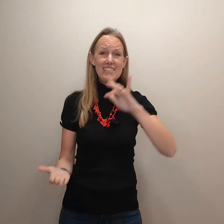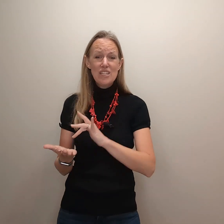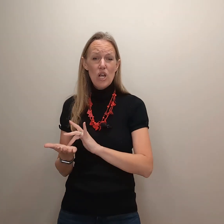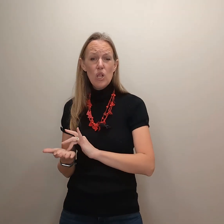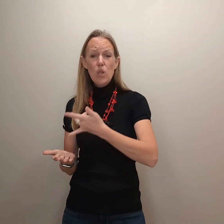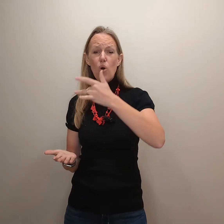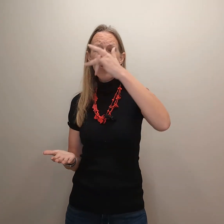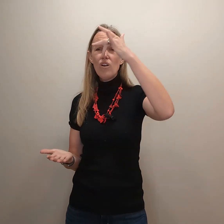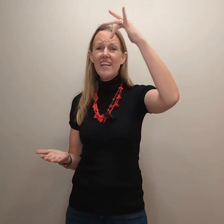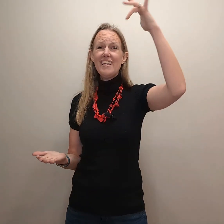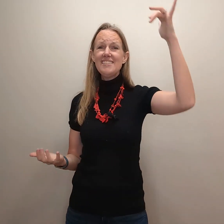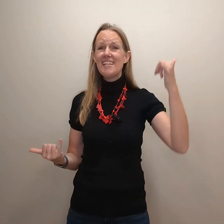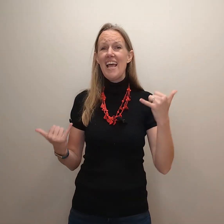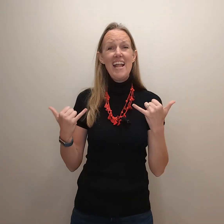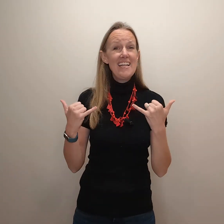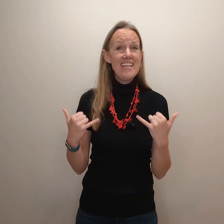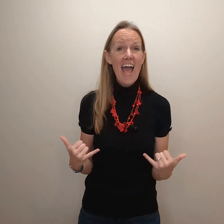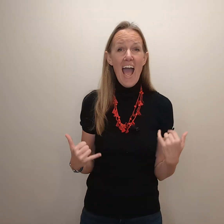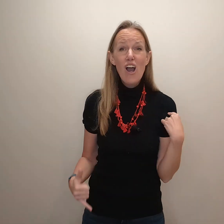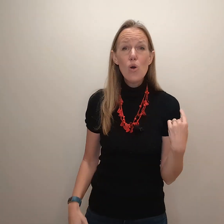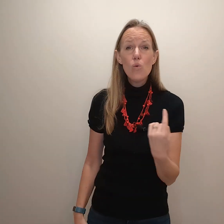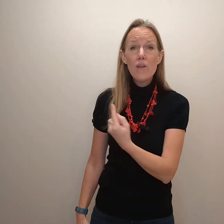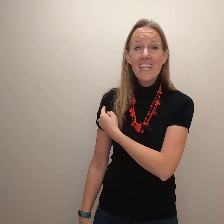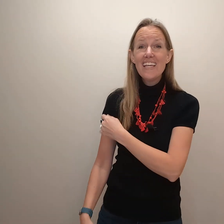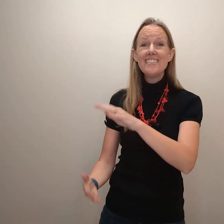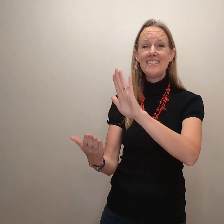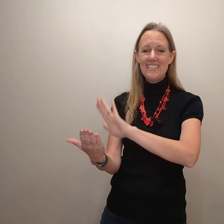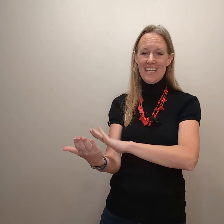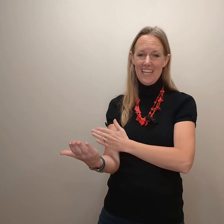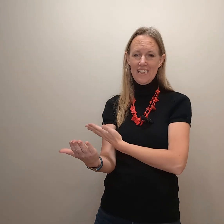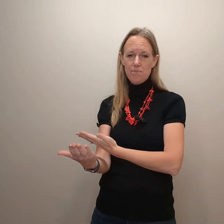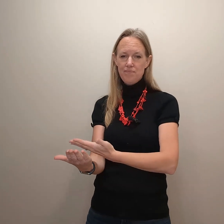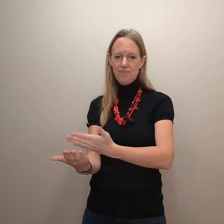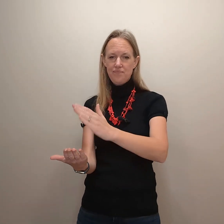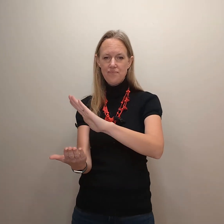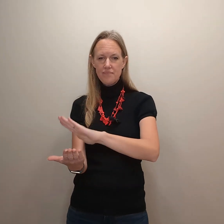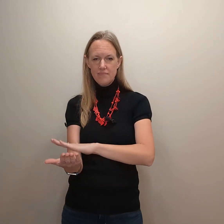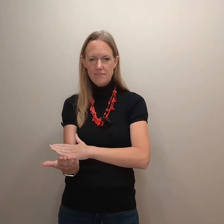His glories now we sing,